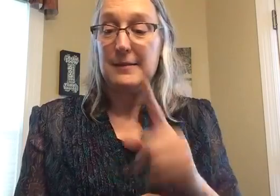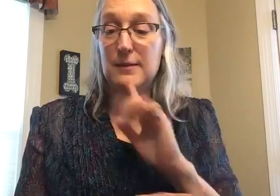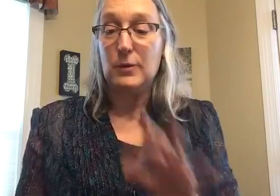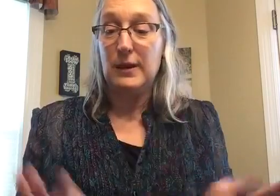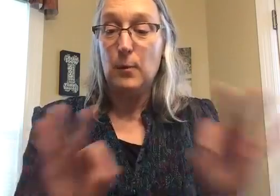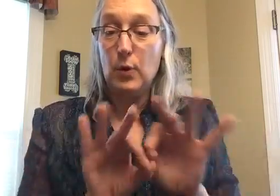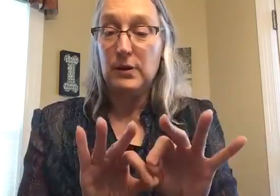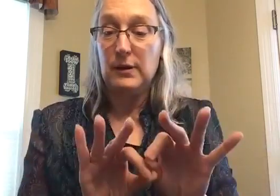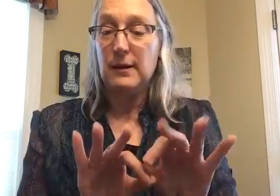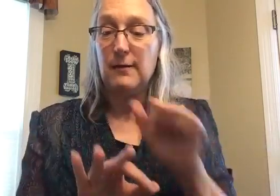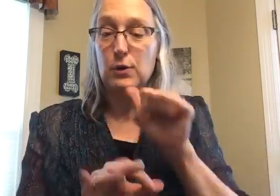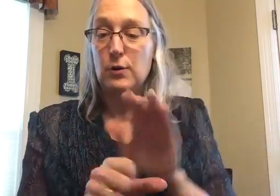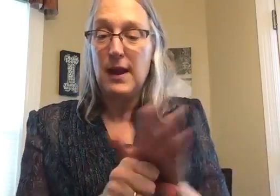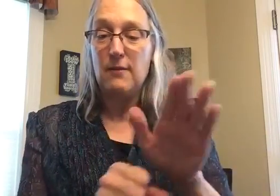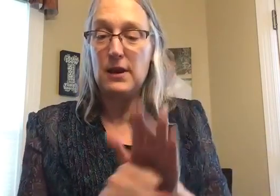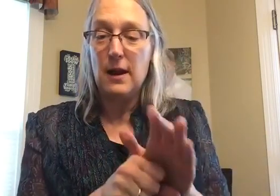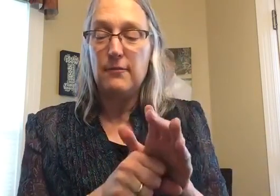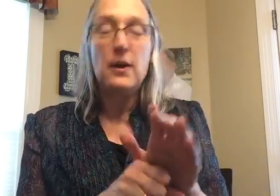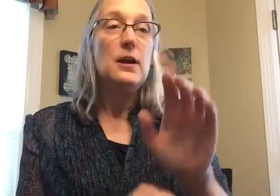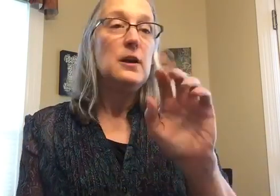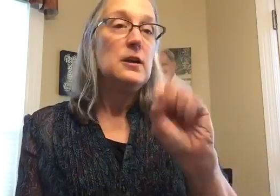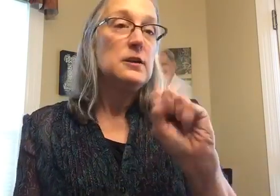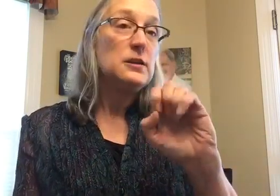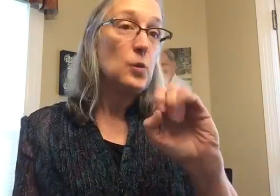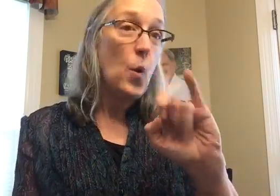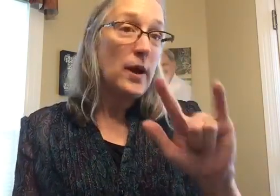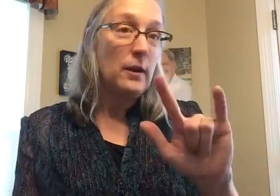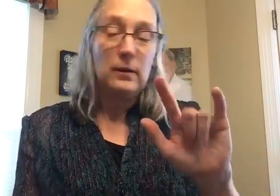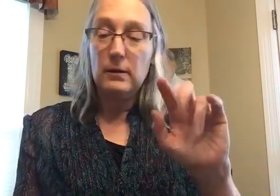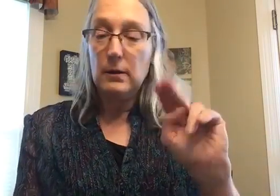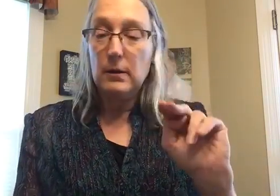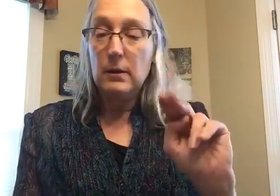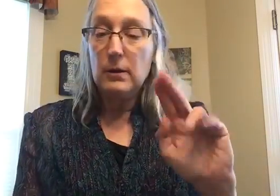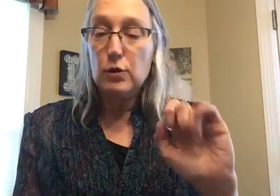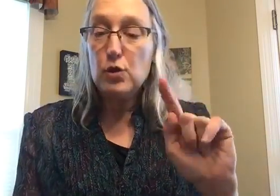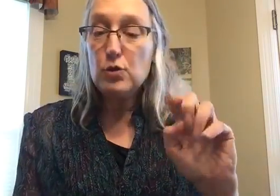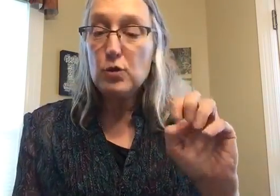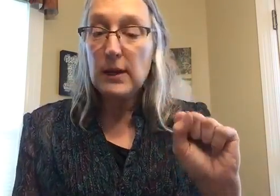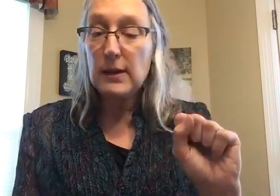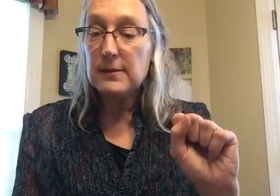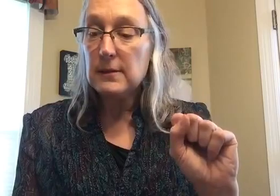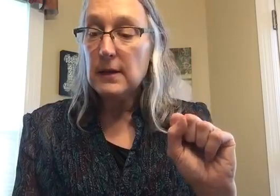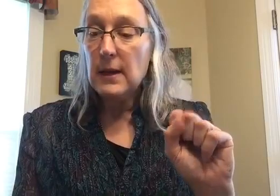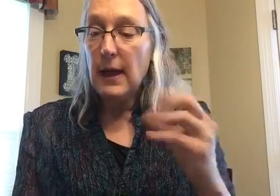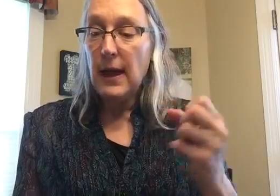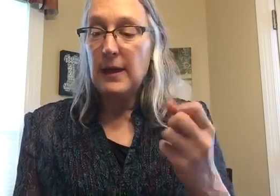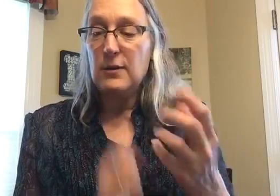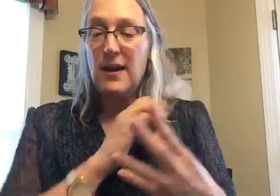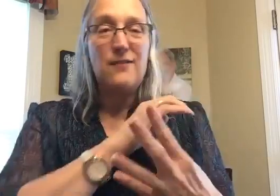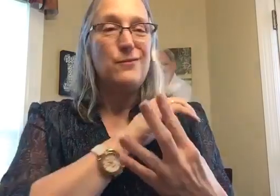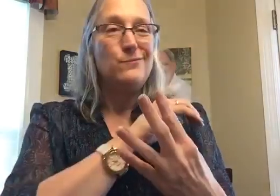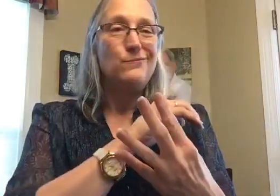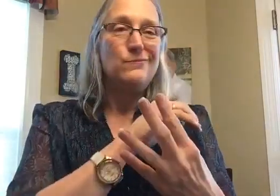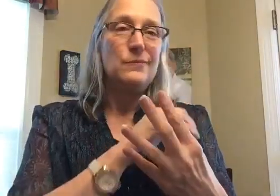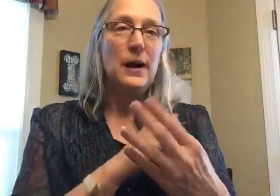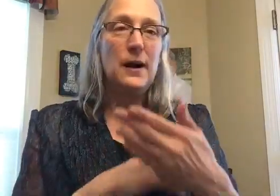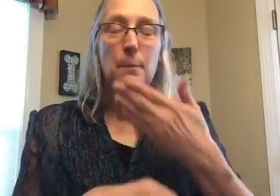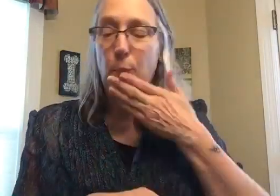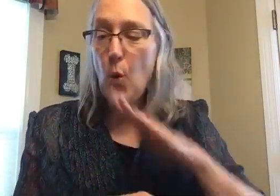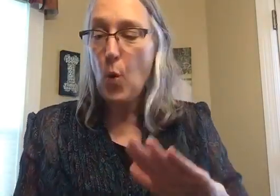really important. If you don't have enough soil nutrients and you have